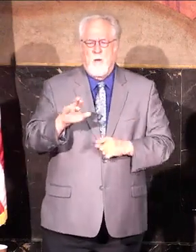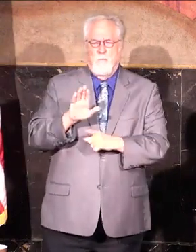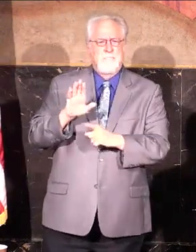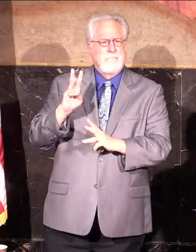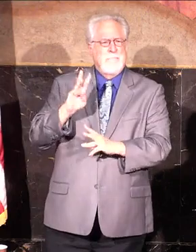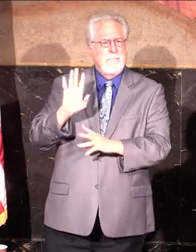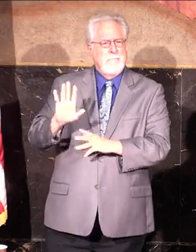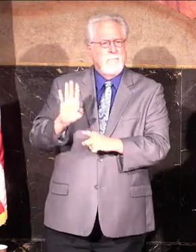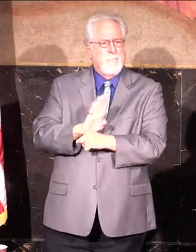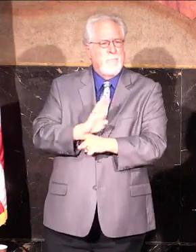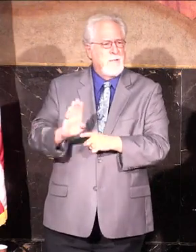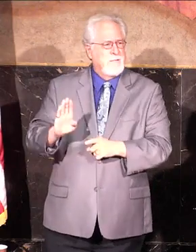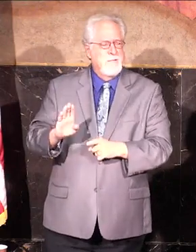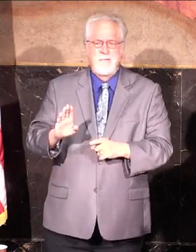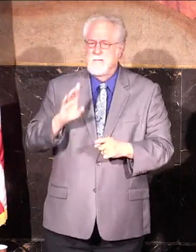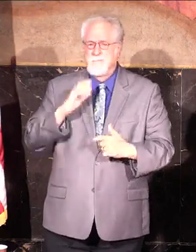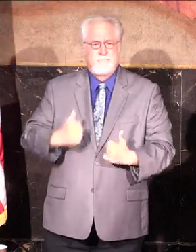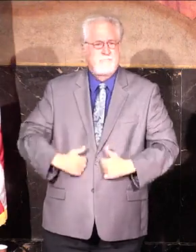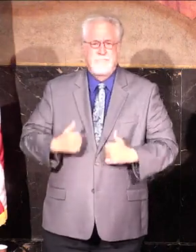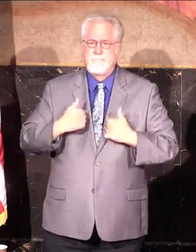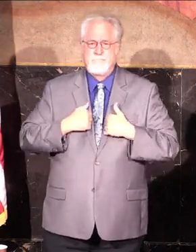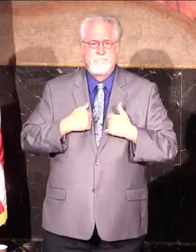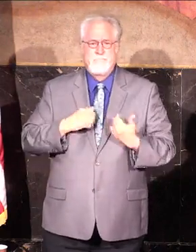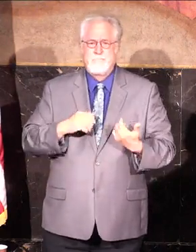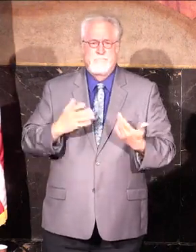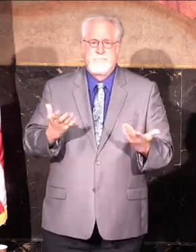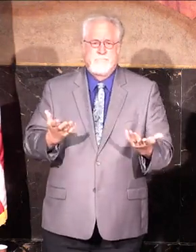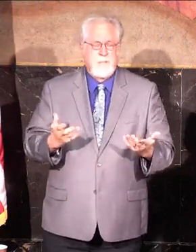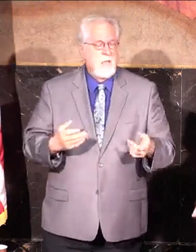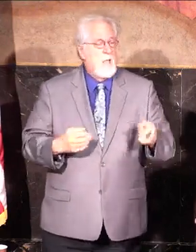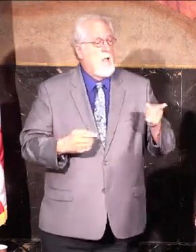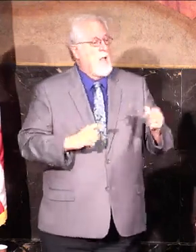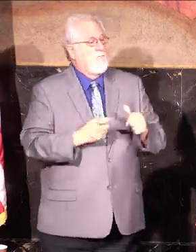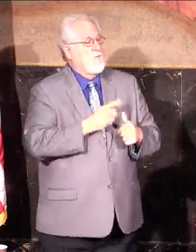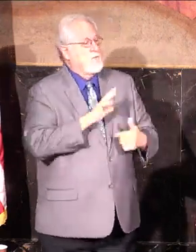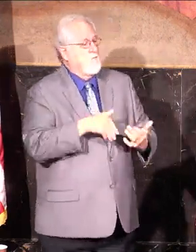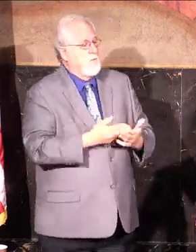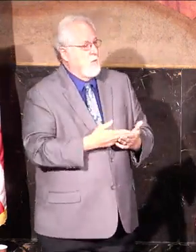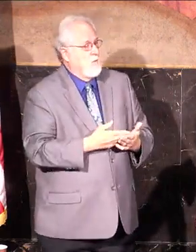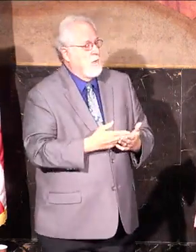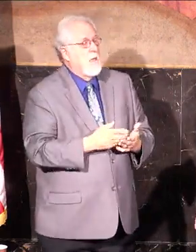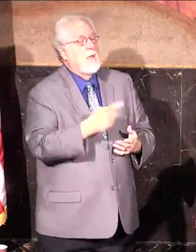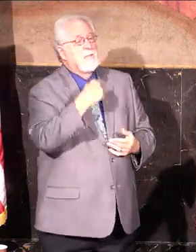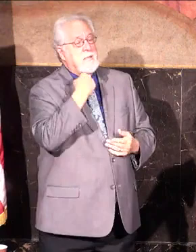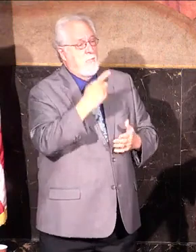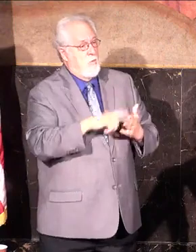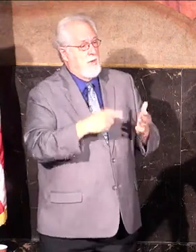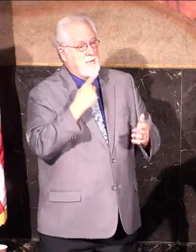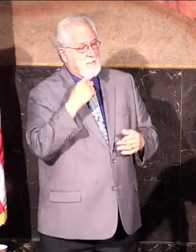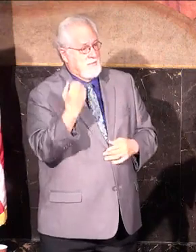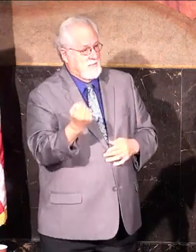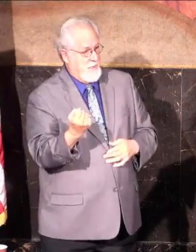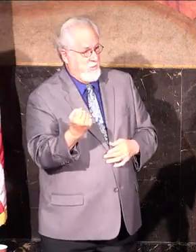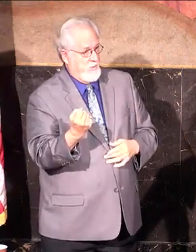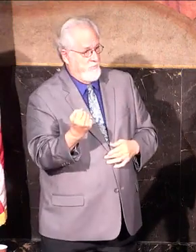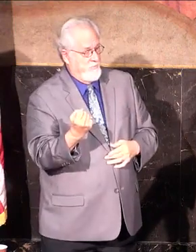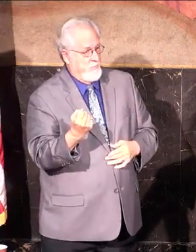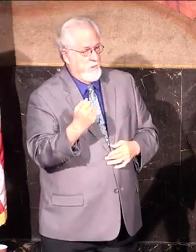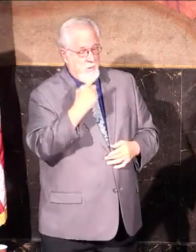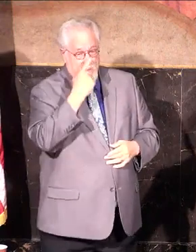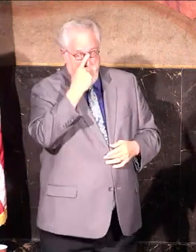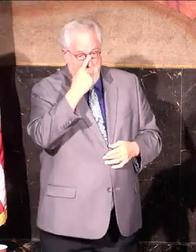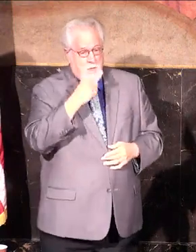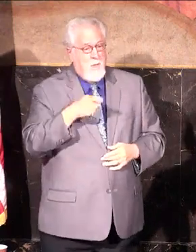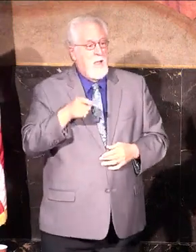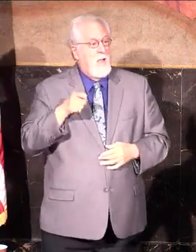businesses are not going to survive this shutdown? Well, first of all, I would tell them what I said on Saturday.